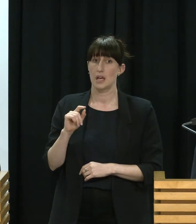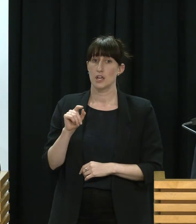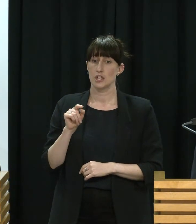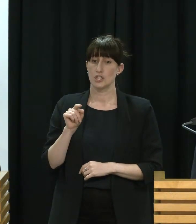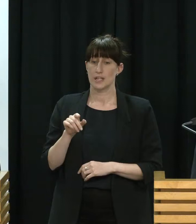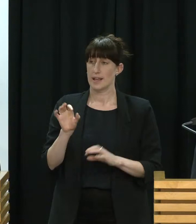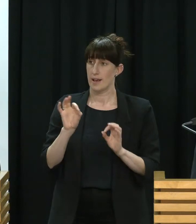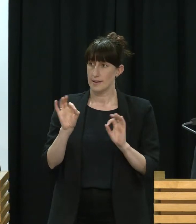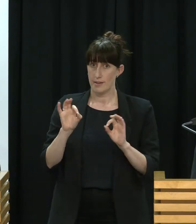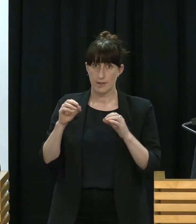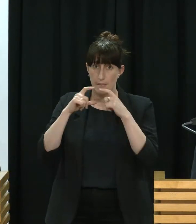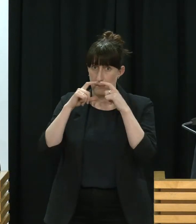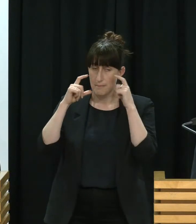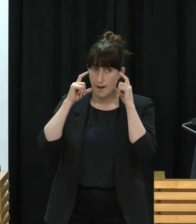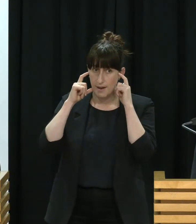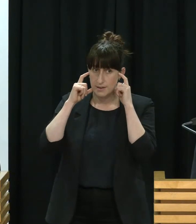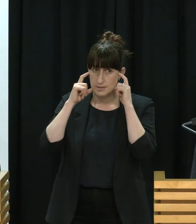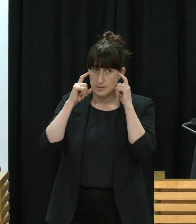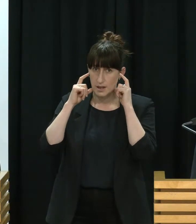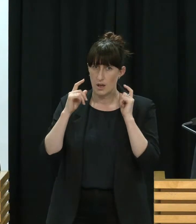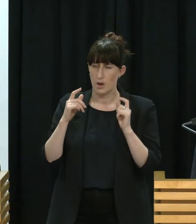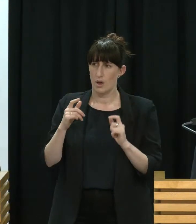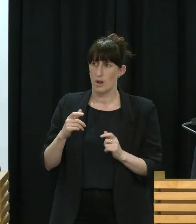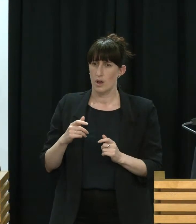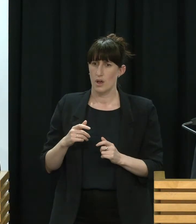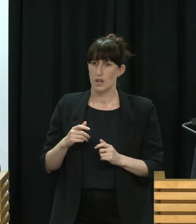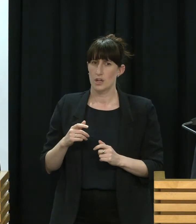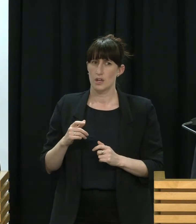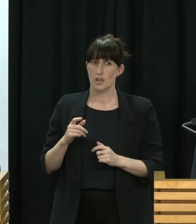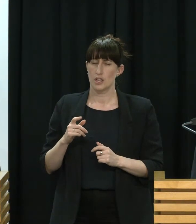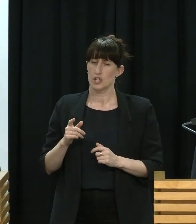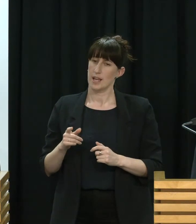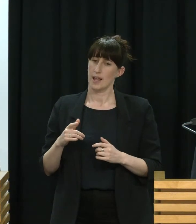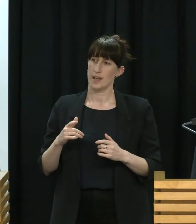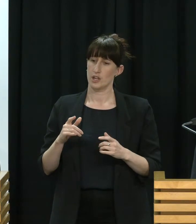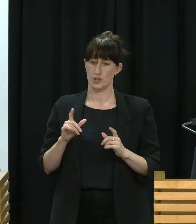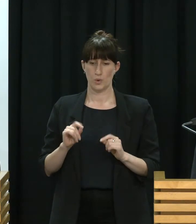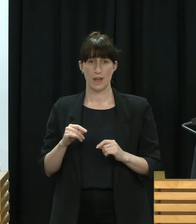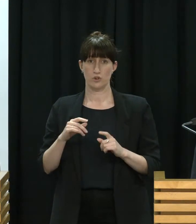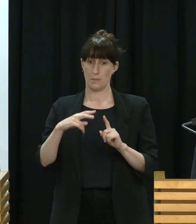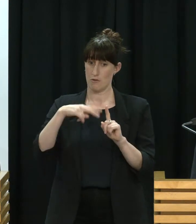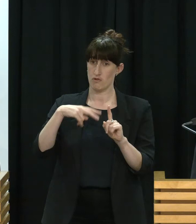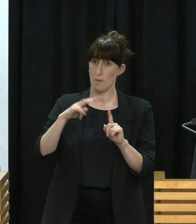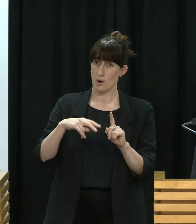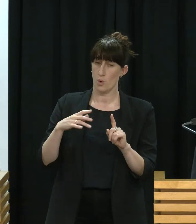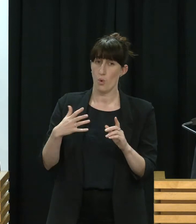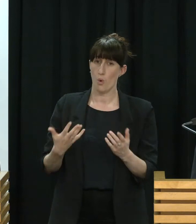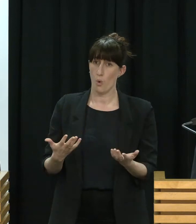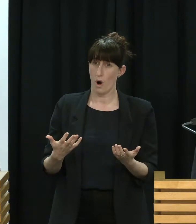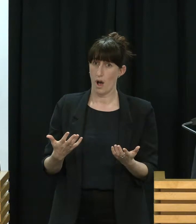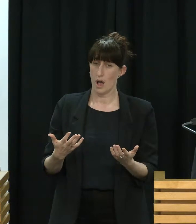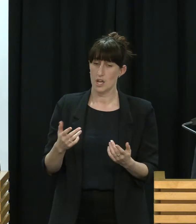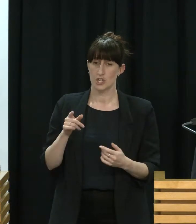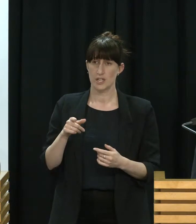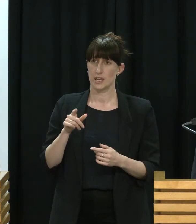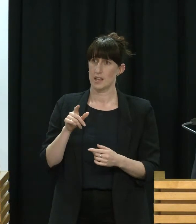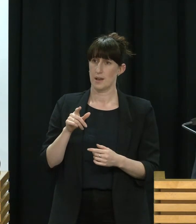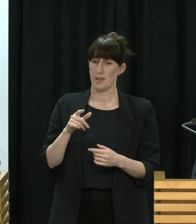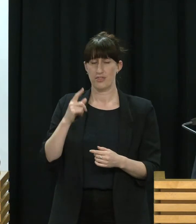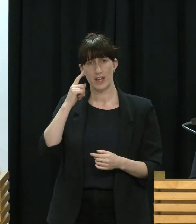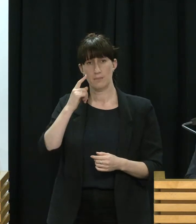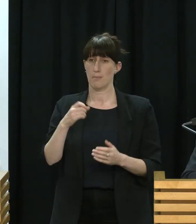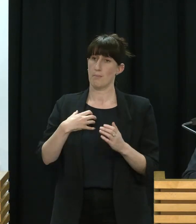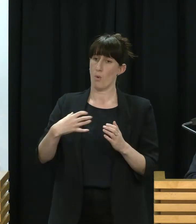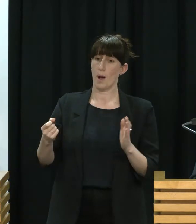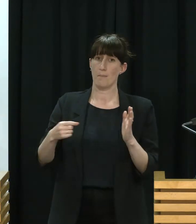she role modelling, or is she doing that because she's more important that she doesn't get COVID? No, she's role modelling. Well, look, as